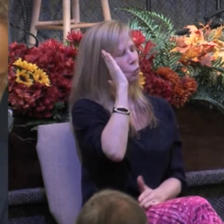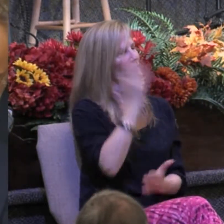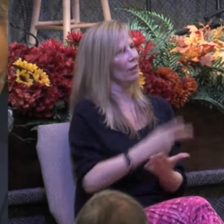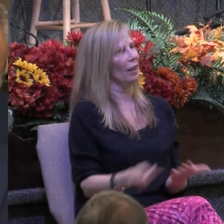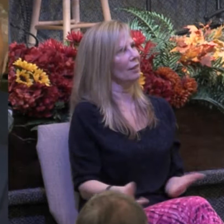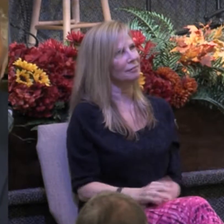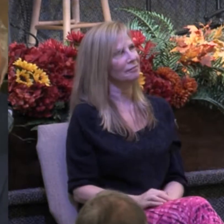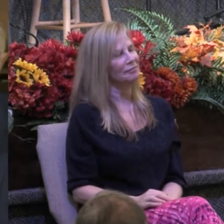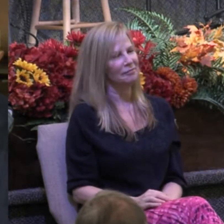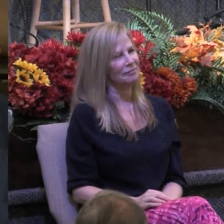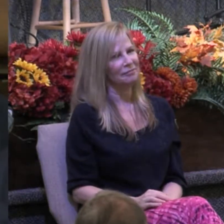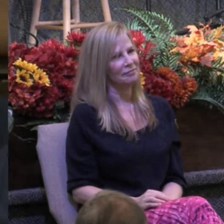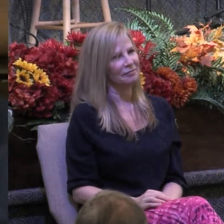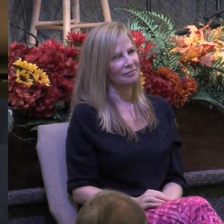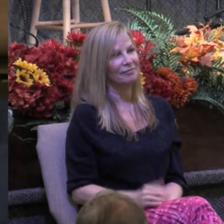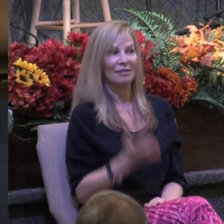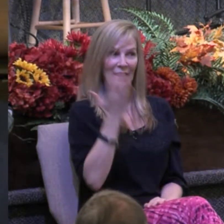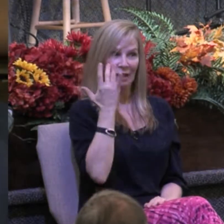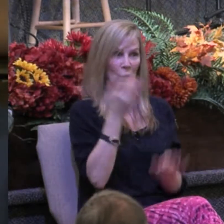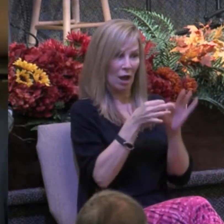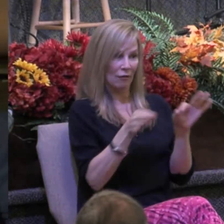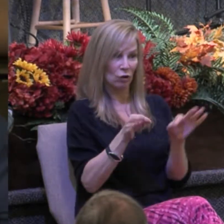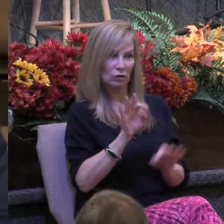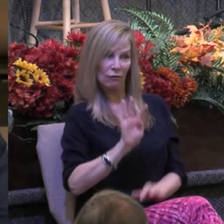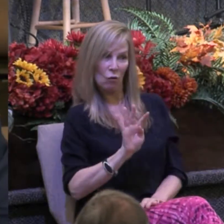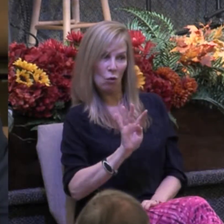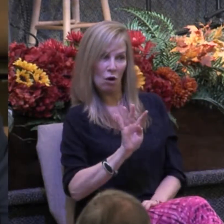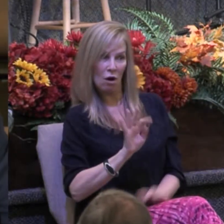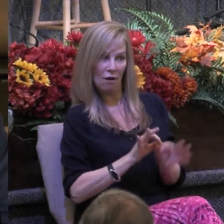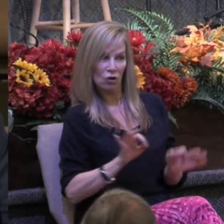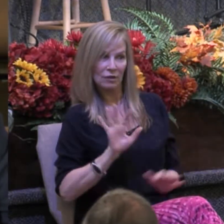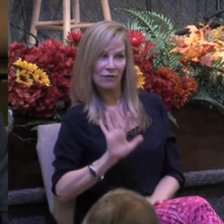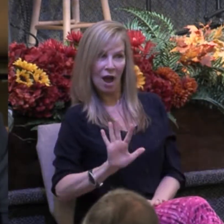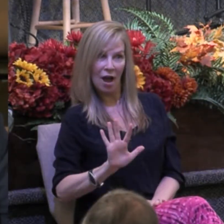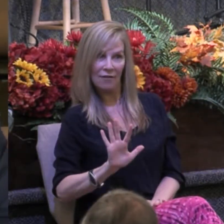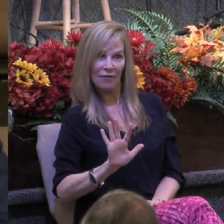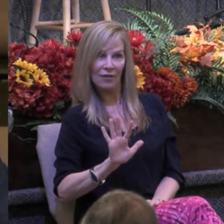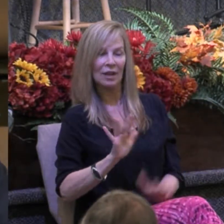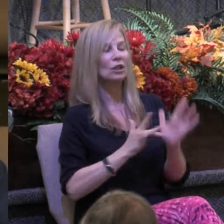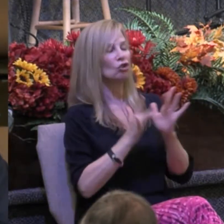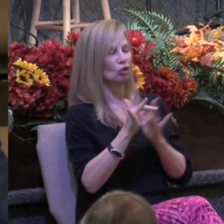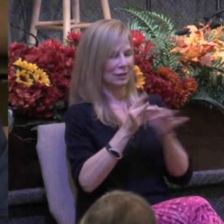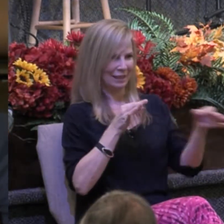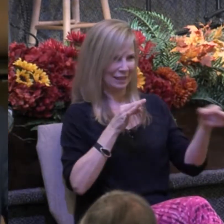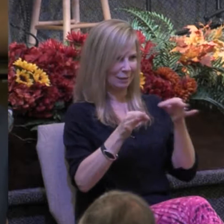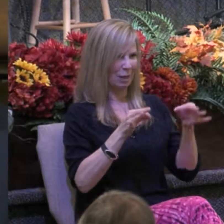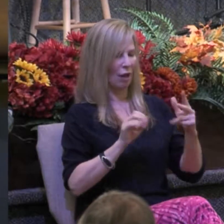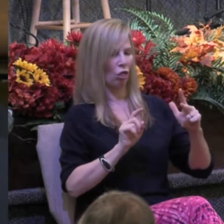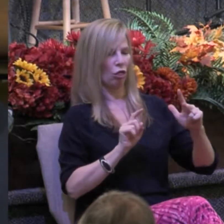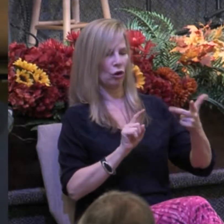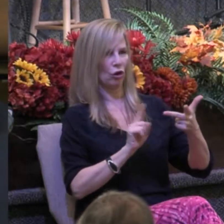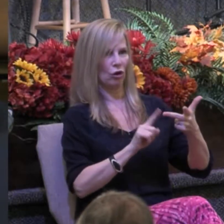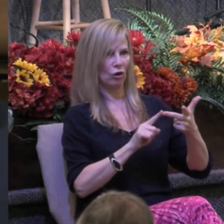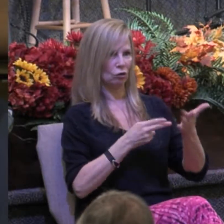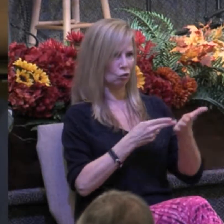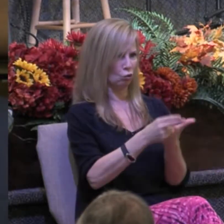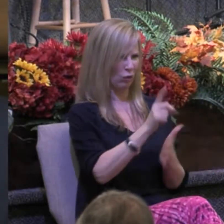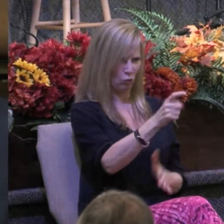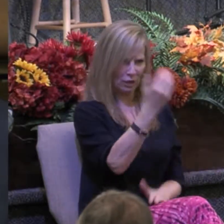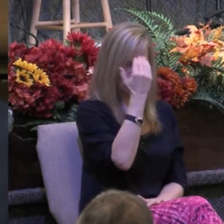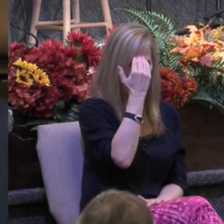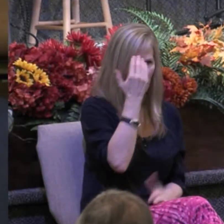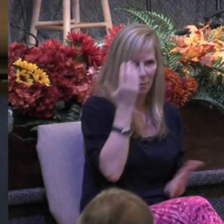miserably. That's why in verses 4 and 5, Jesus tells them the third essential truth they needed to know to be effective witnesses. And